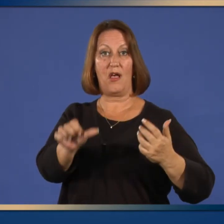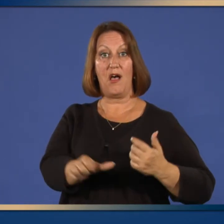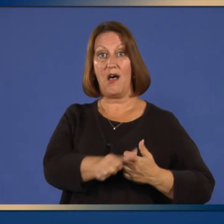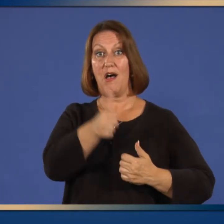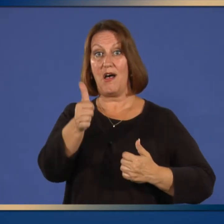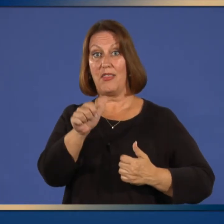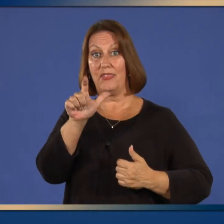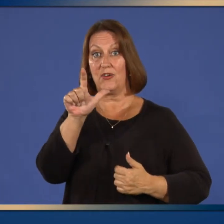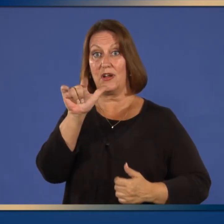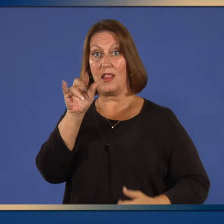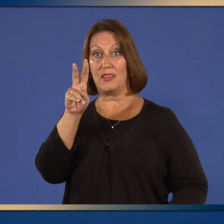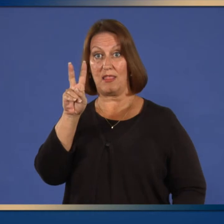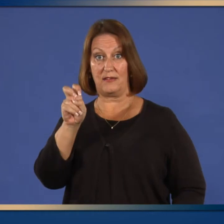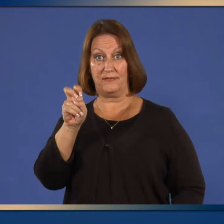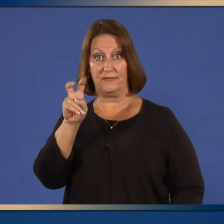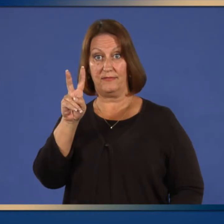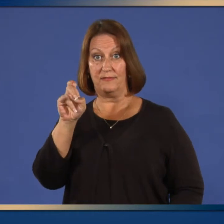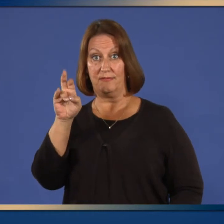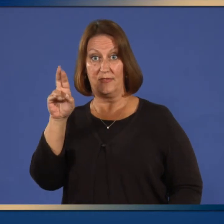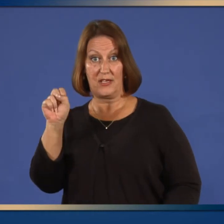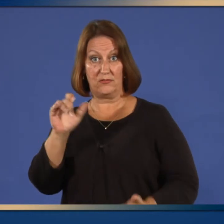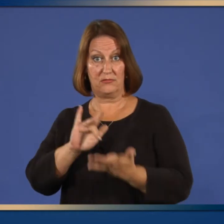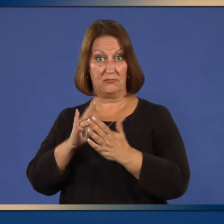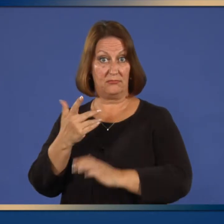another vaccination of this type.